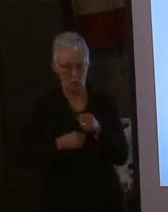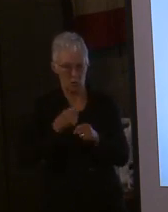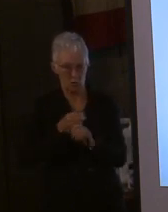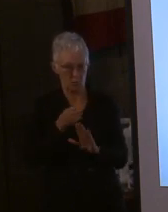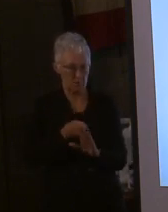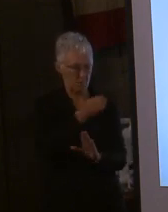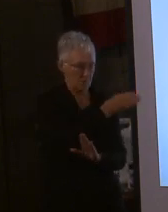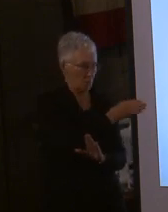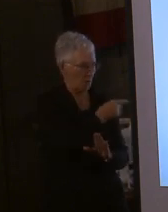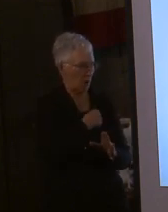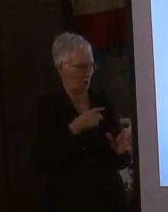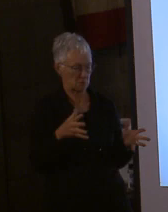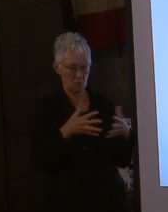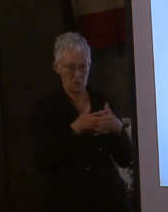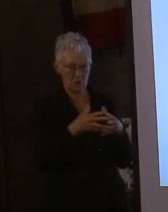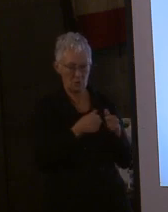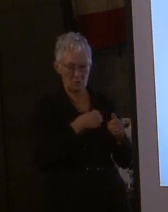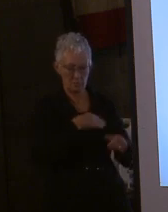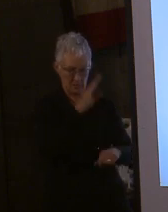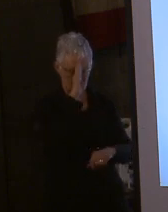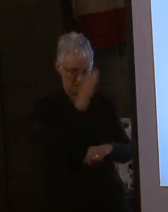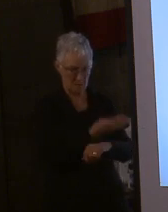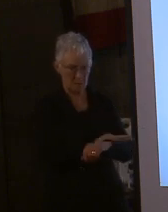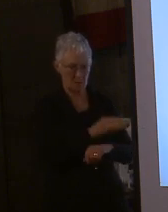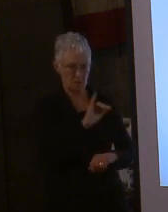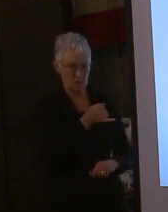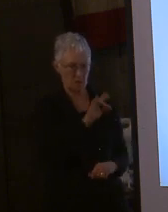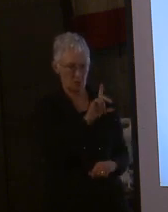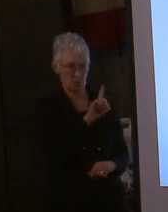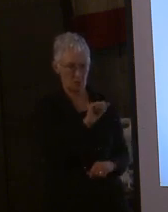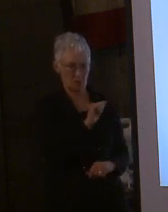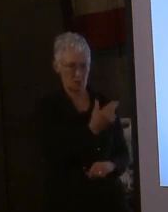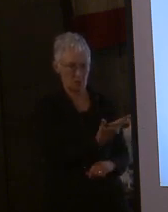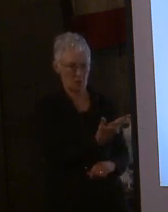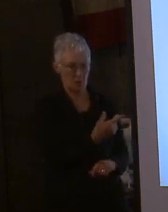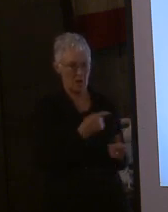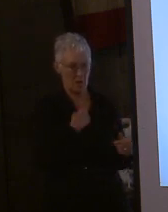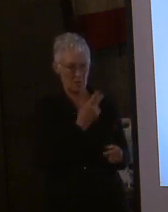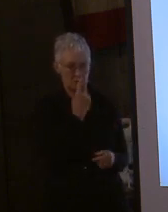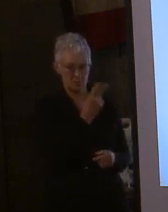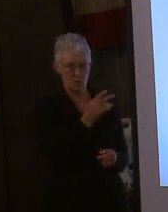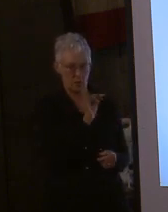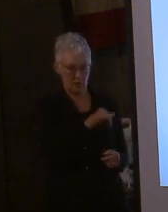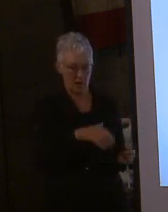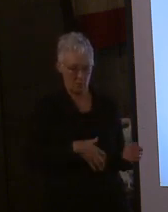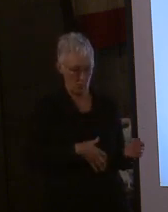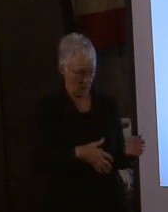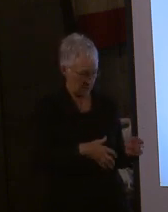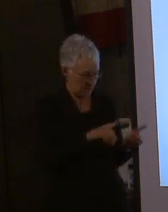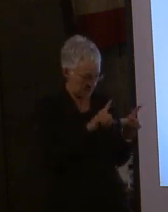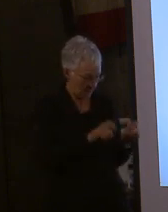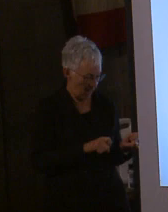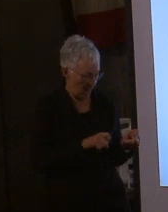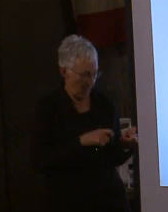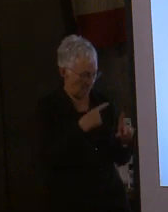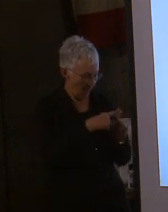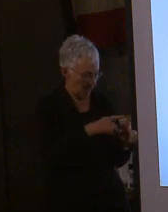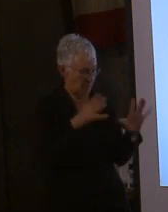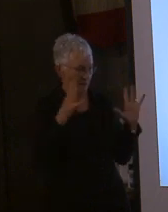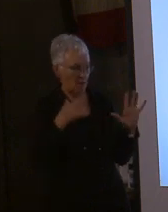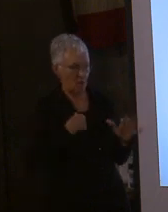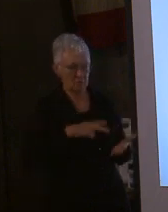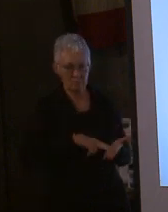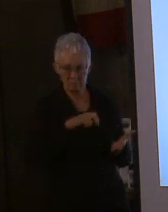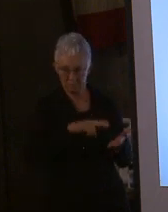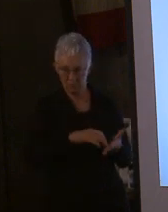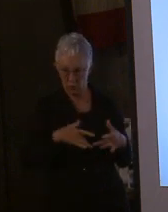son Judah. As soon as I saw that positive pregnancy test, I imagined every milestone from the day of his birth to the day he got married.